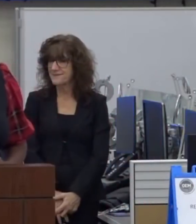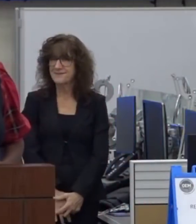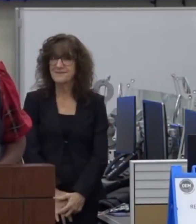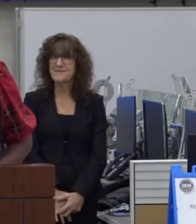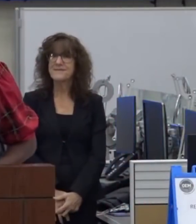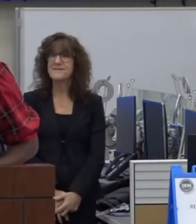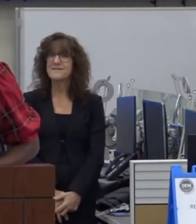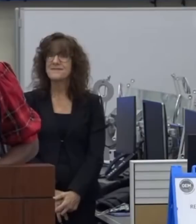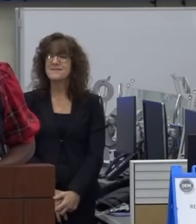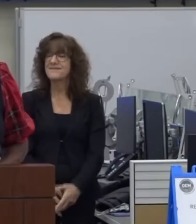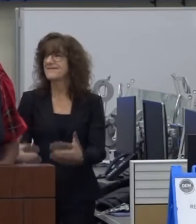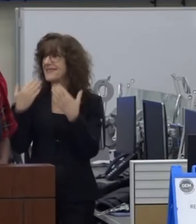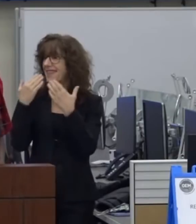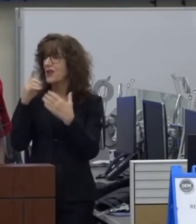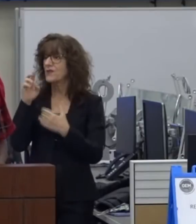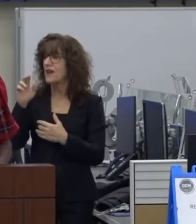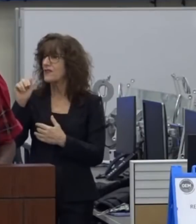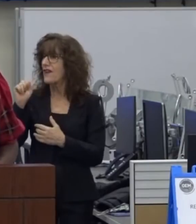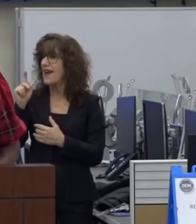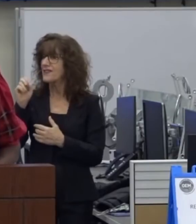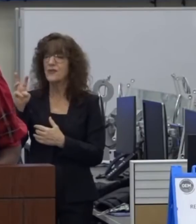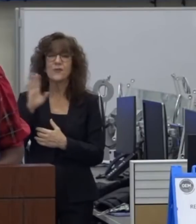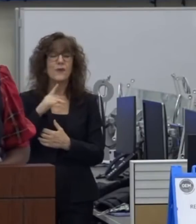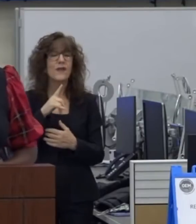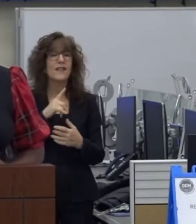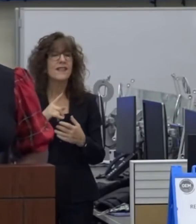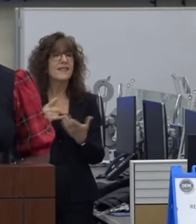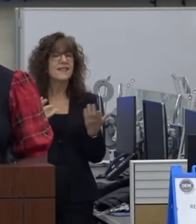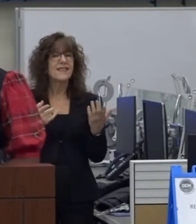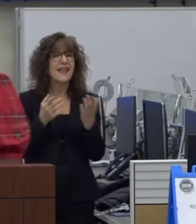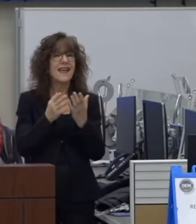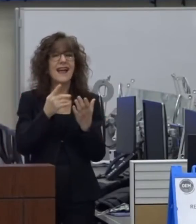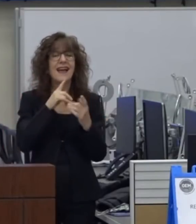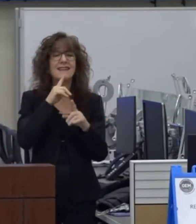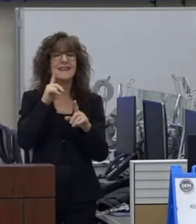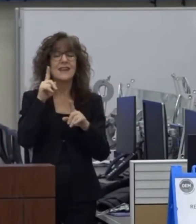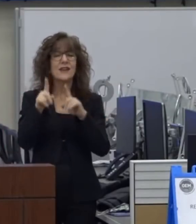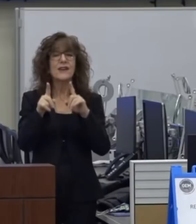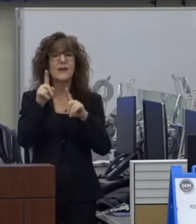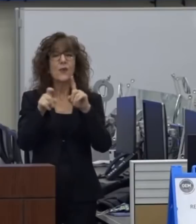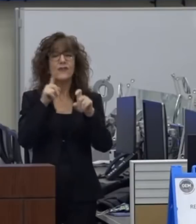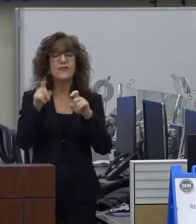And with that, thank you, Dr. Askew. We will take any questions. Tracy.